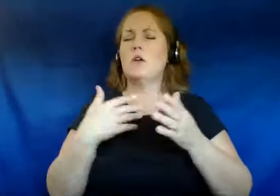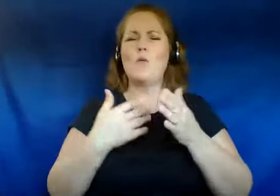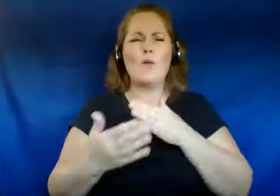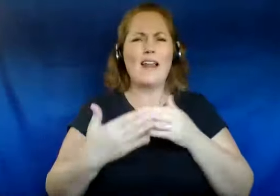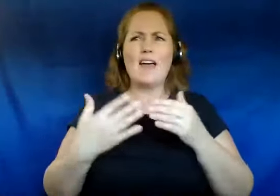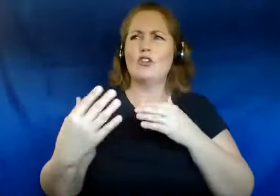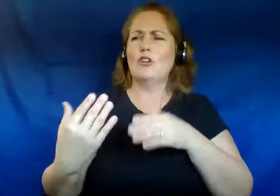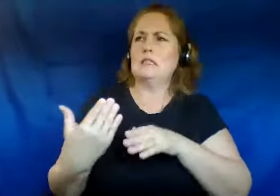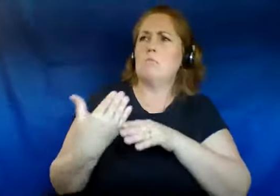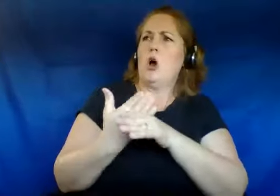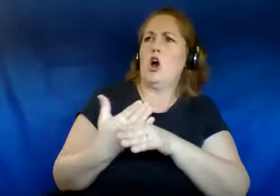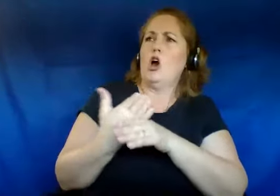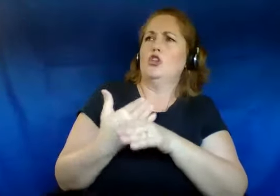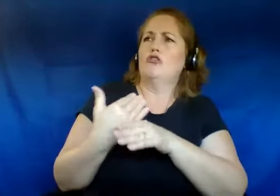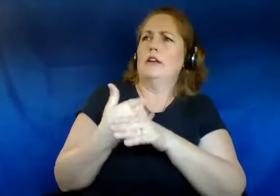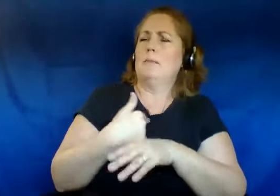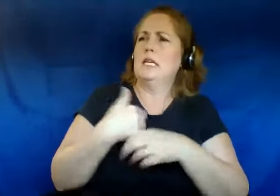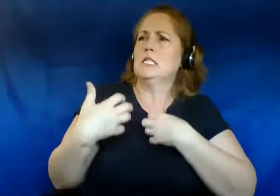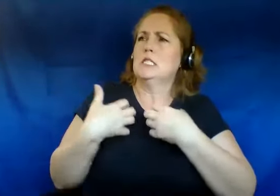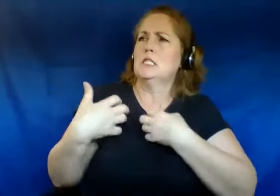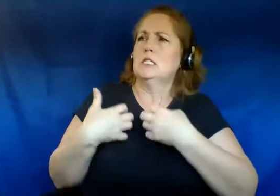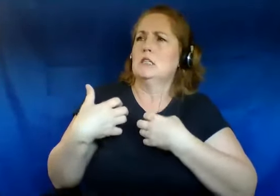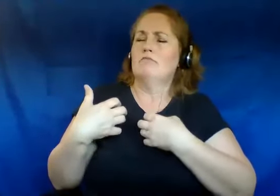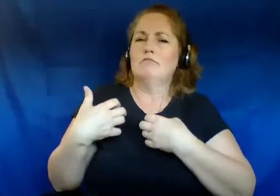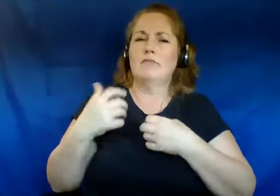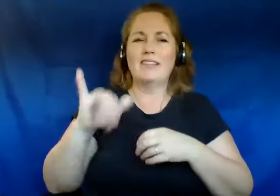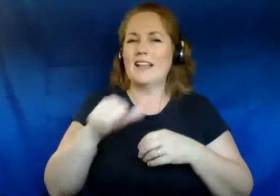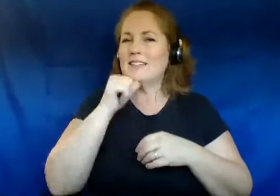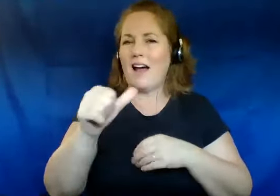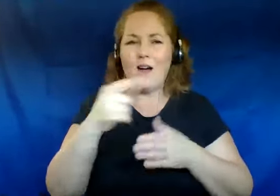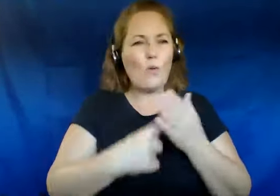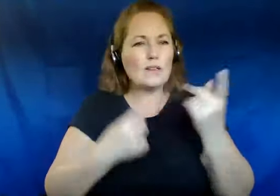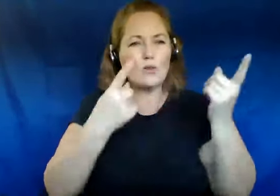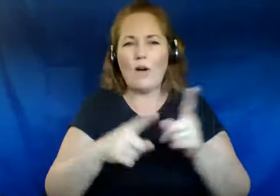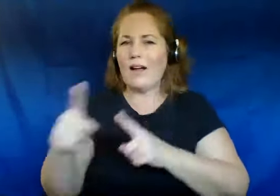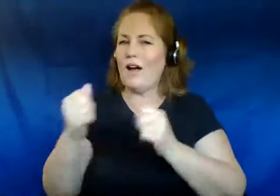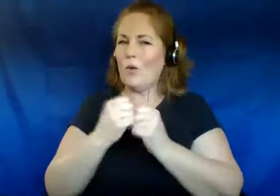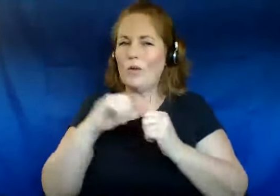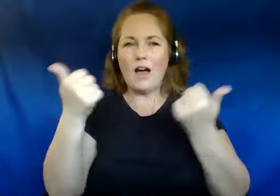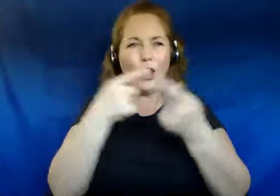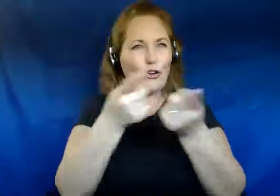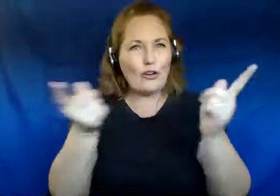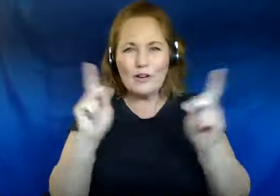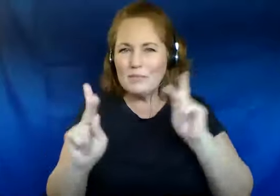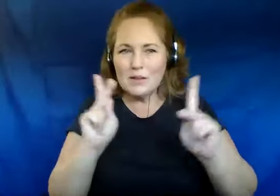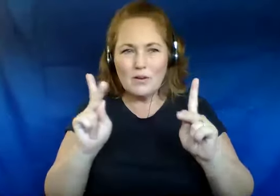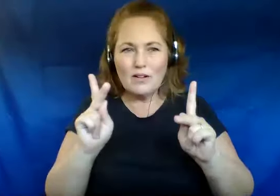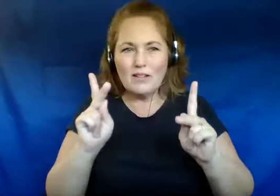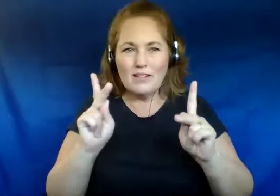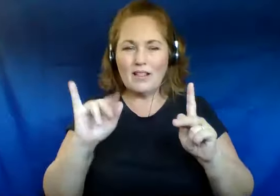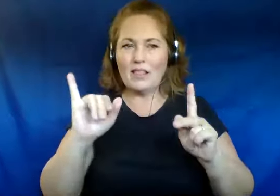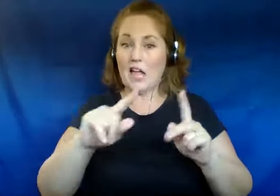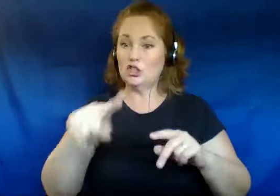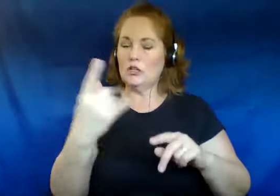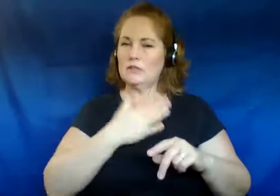bothering me, is not what is going on with other people. It is my reaction